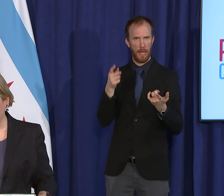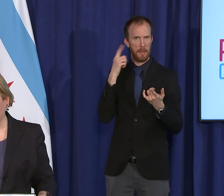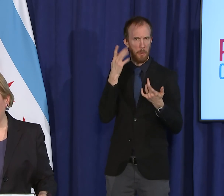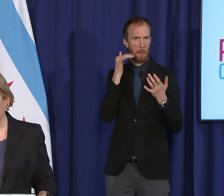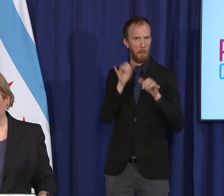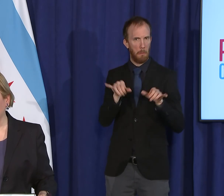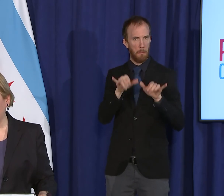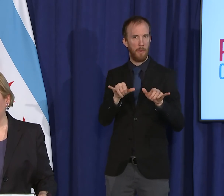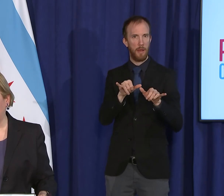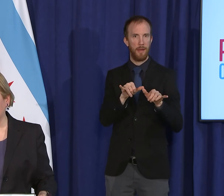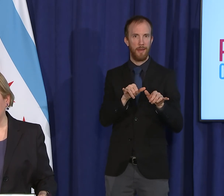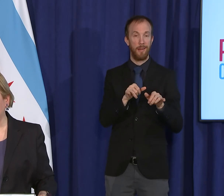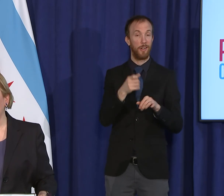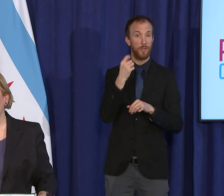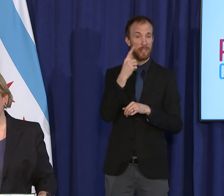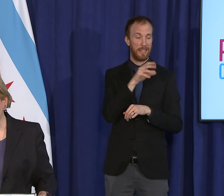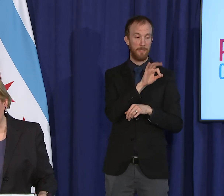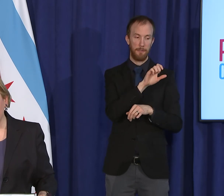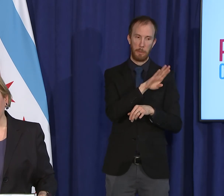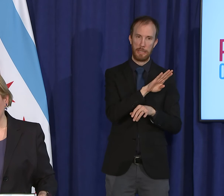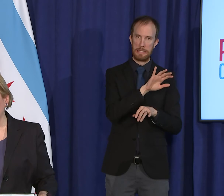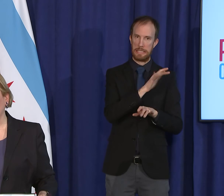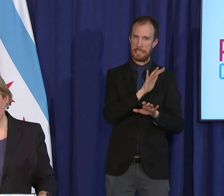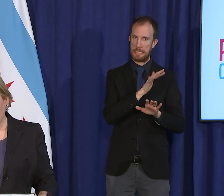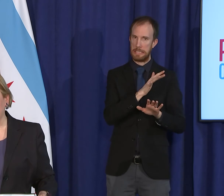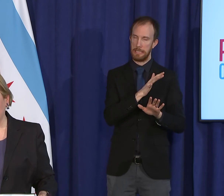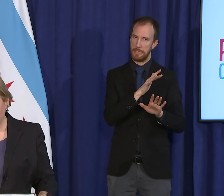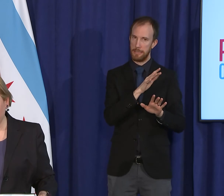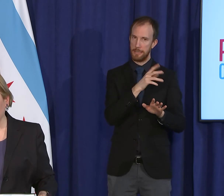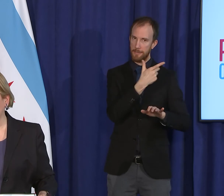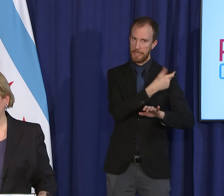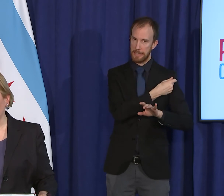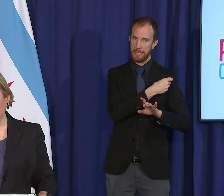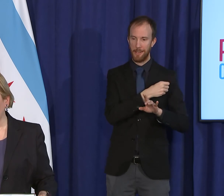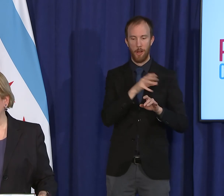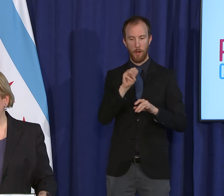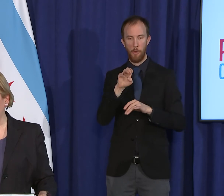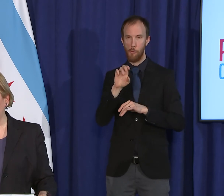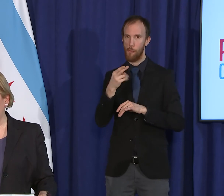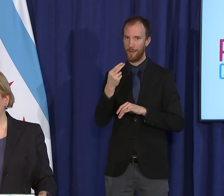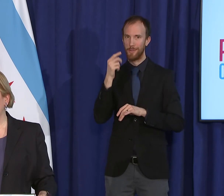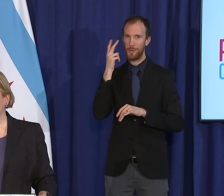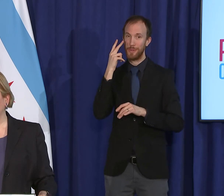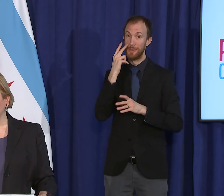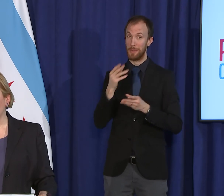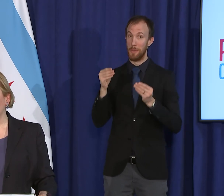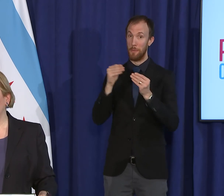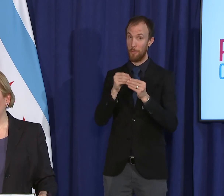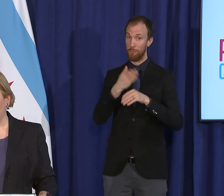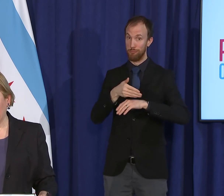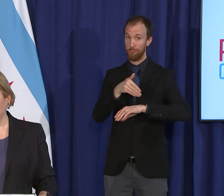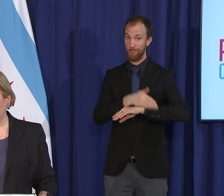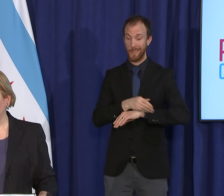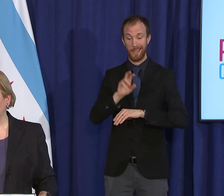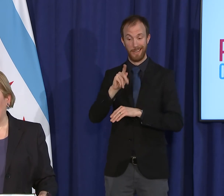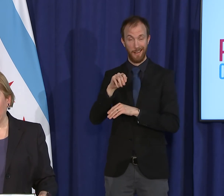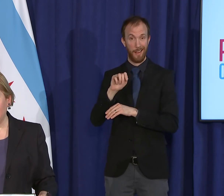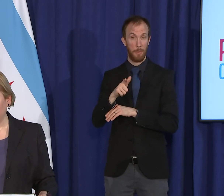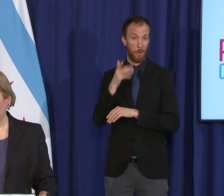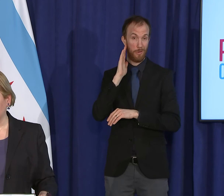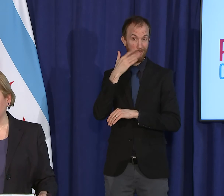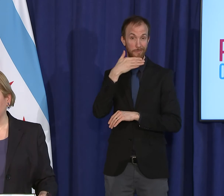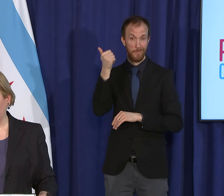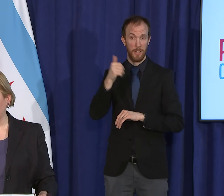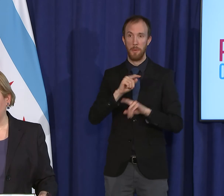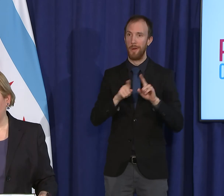than February did related to vaccine. And I think April's going to look a lot better than March. So the numbers keep going up, but at this point, we are not changing any